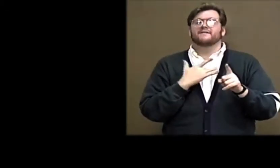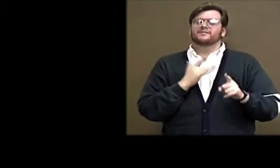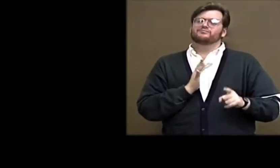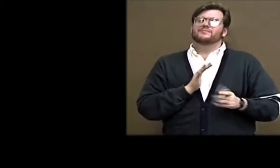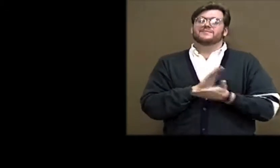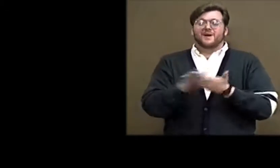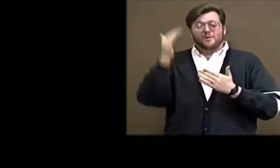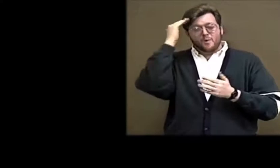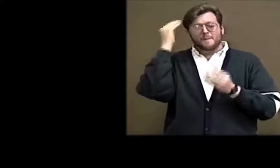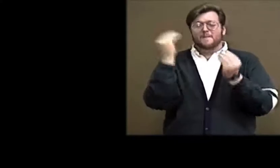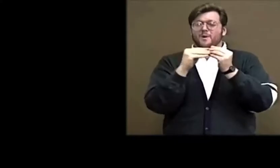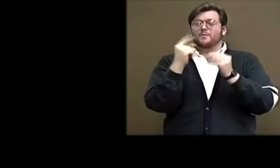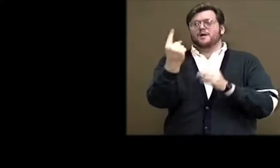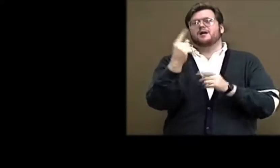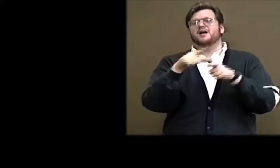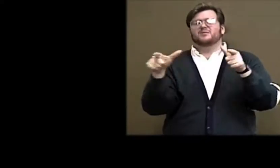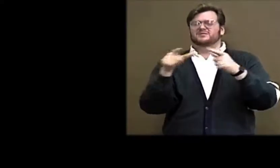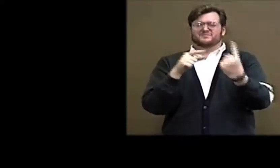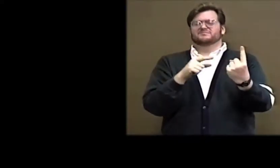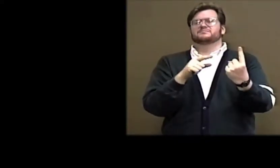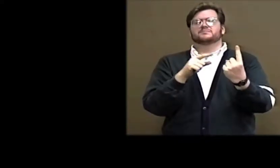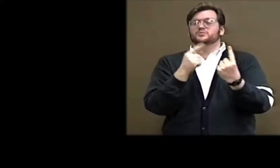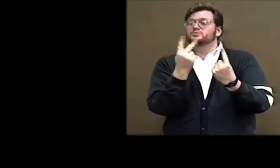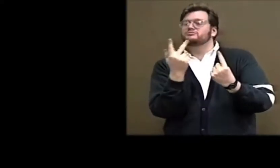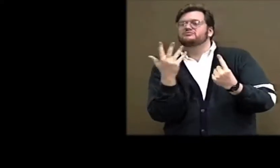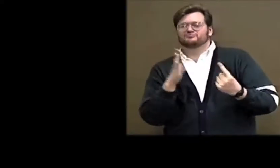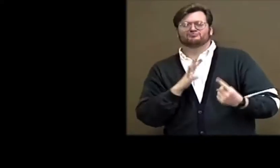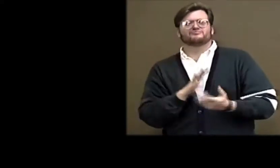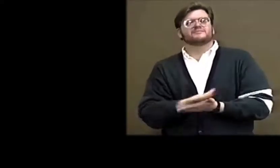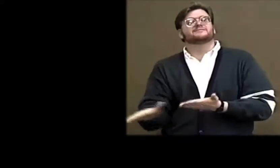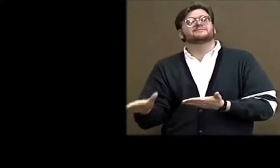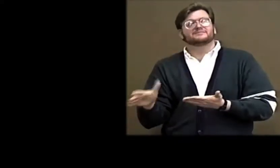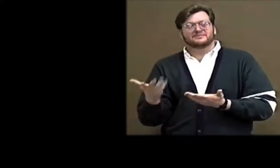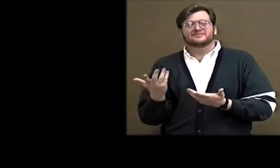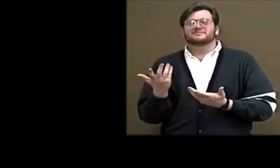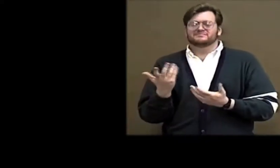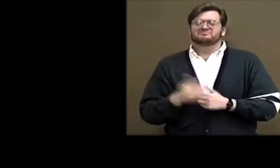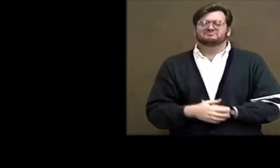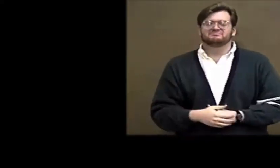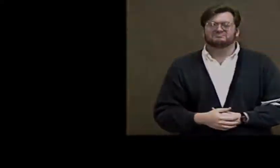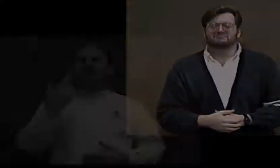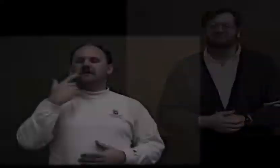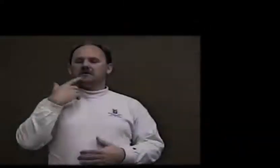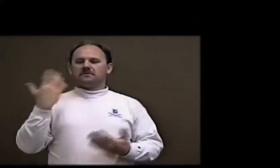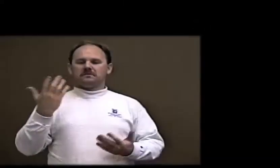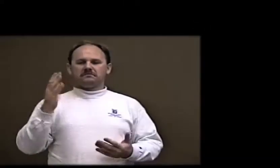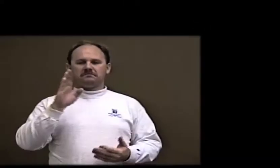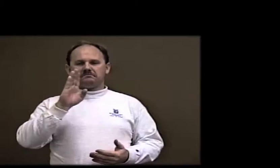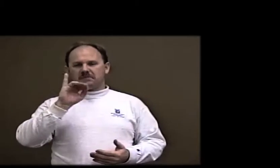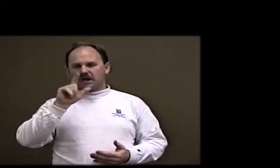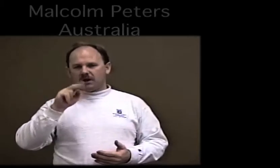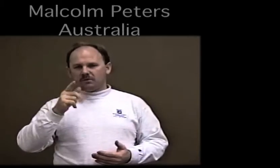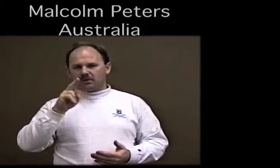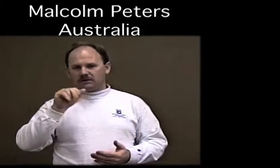Italian Sign Language or Quebec Sign Language. It feels so nice to know that there is more than one sign language.